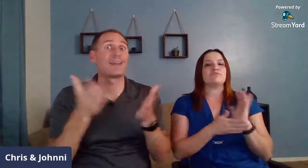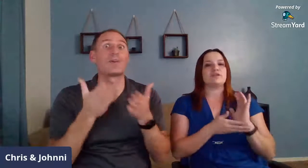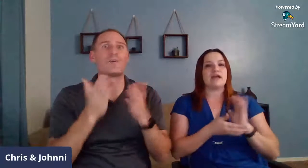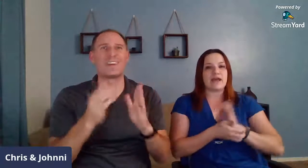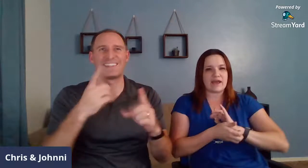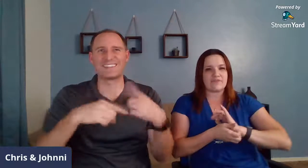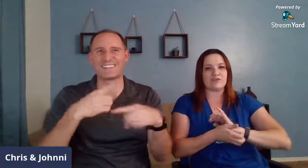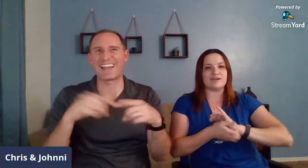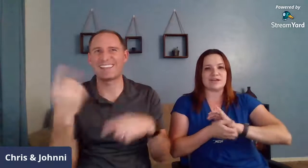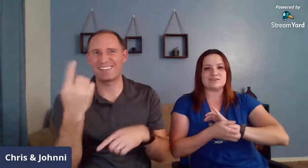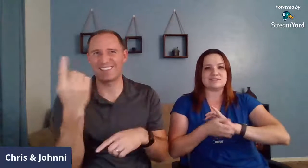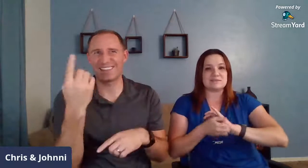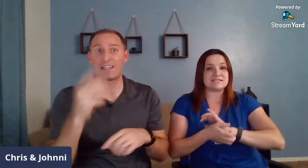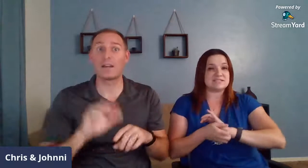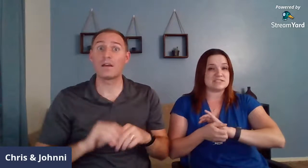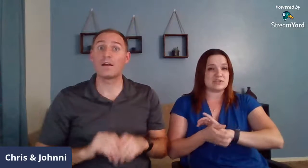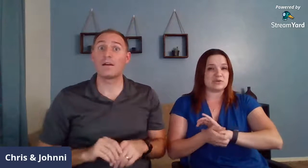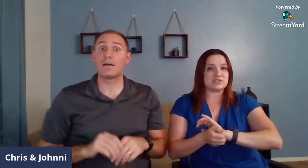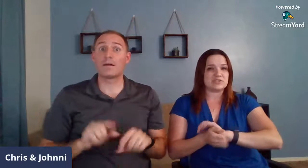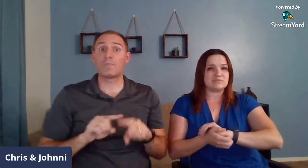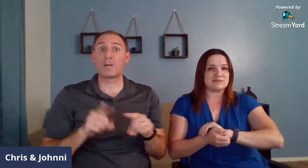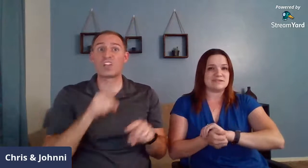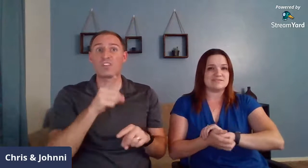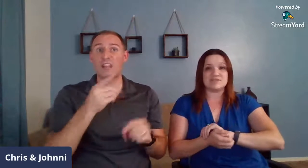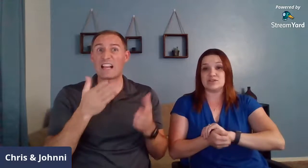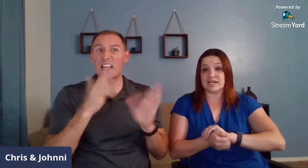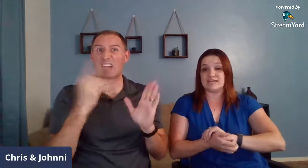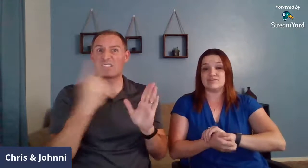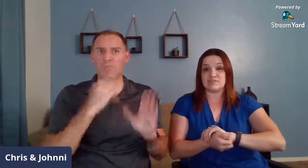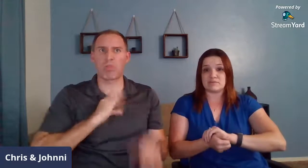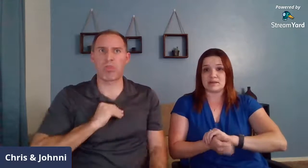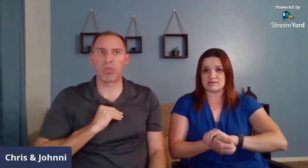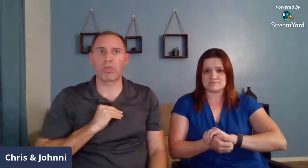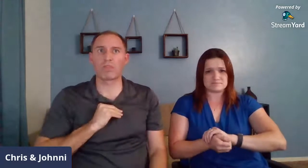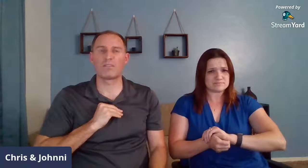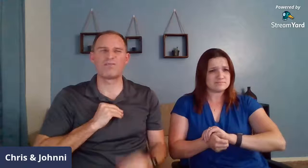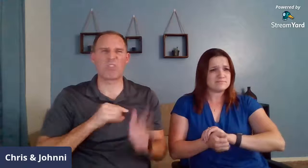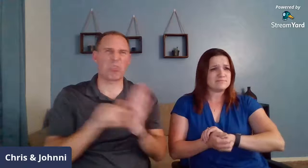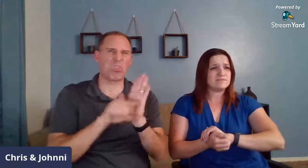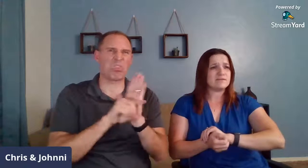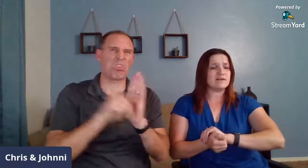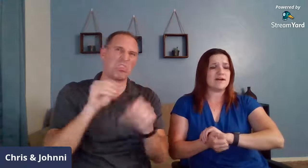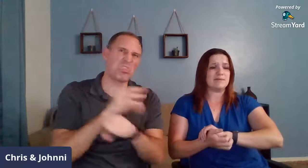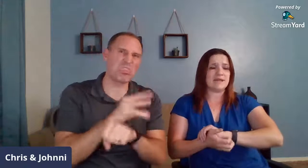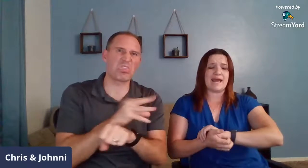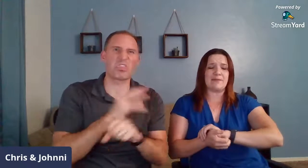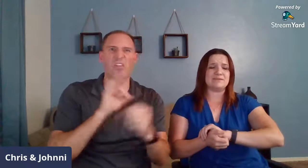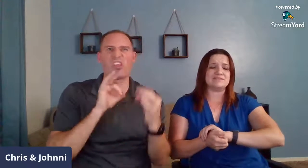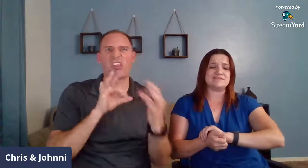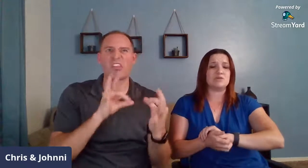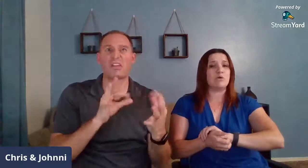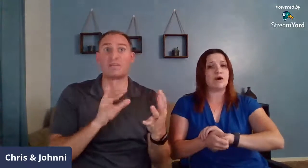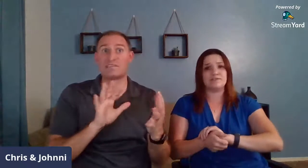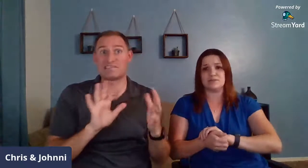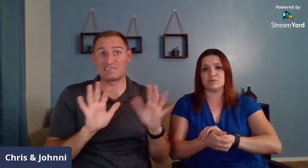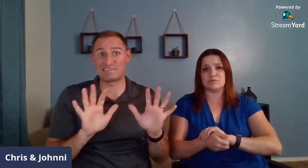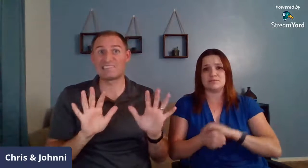never, ever allow somebody to discourage you because of their negative feedback. It happens so often where